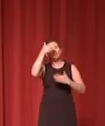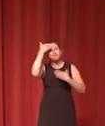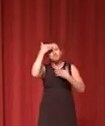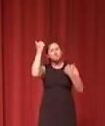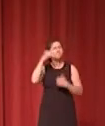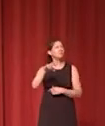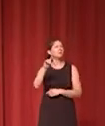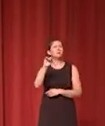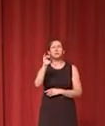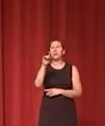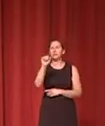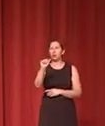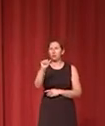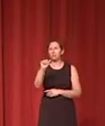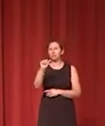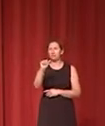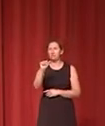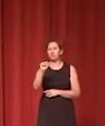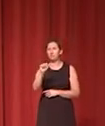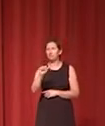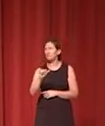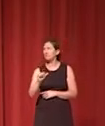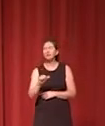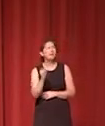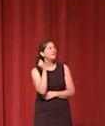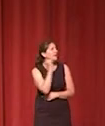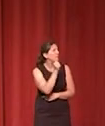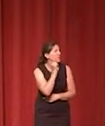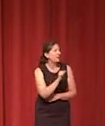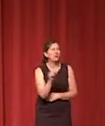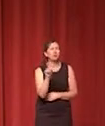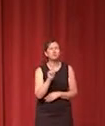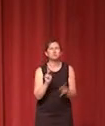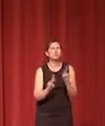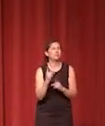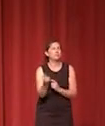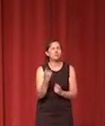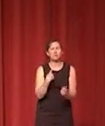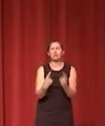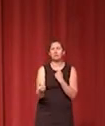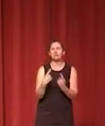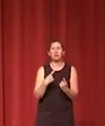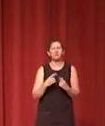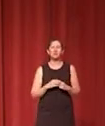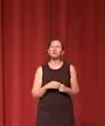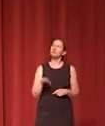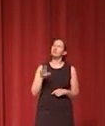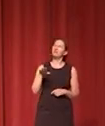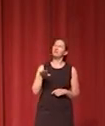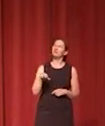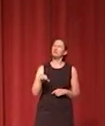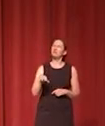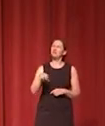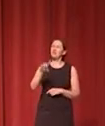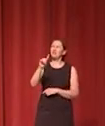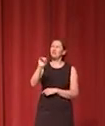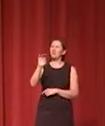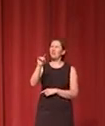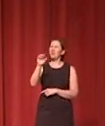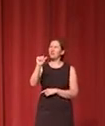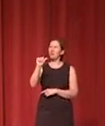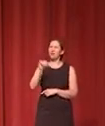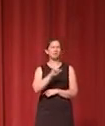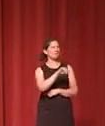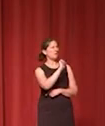we're going to clarify. I get questions every day, including today in clinic, what's the difference between dementia and